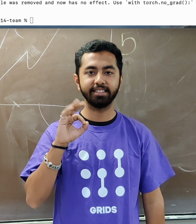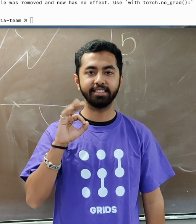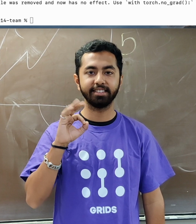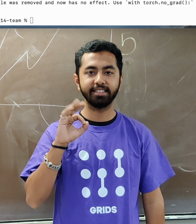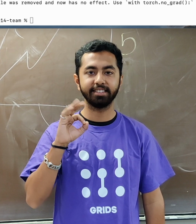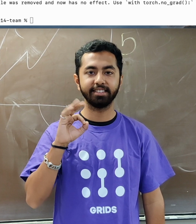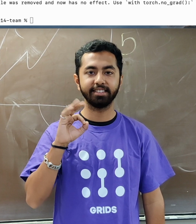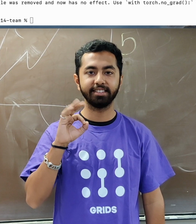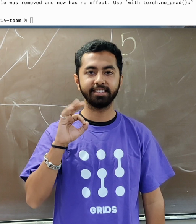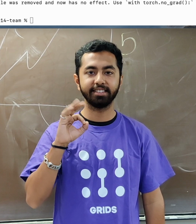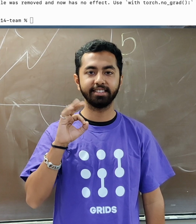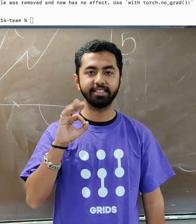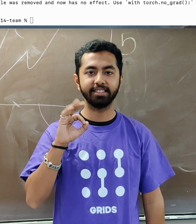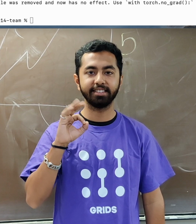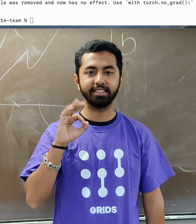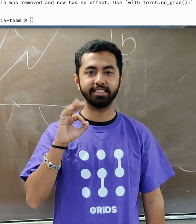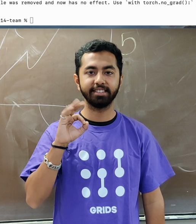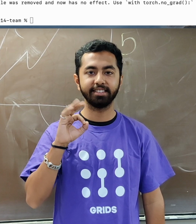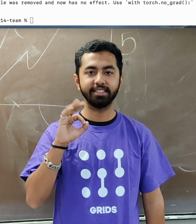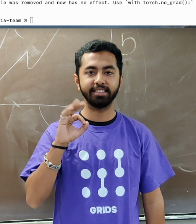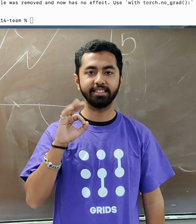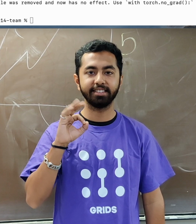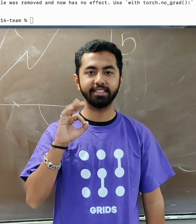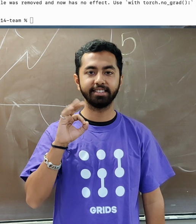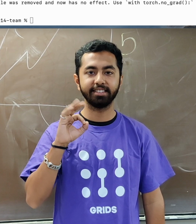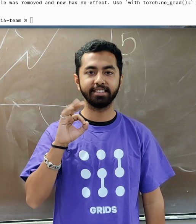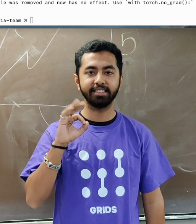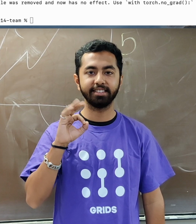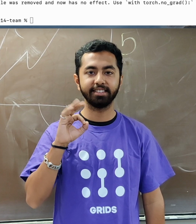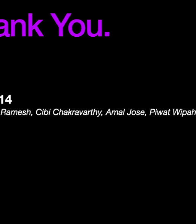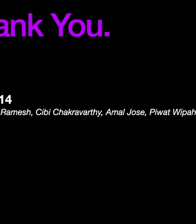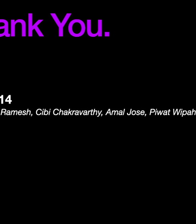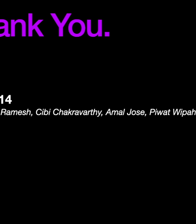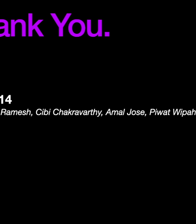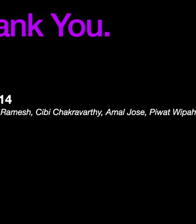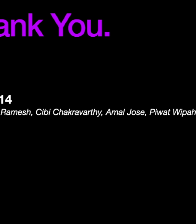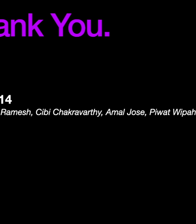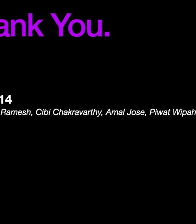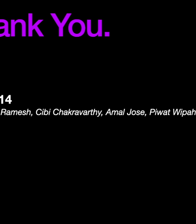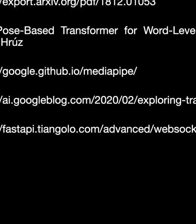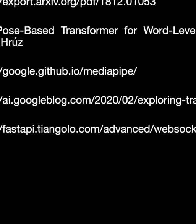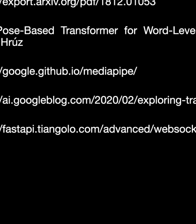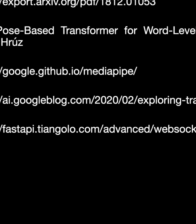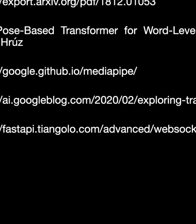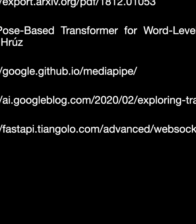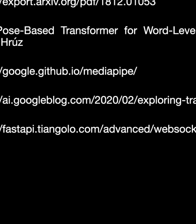across a series of frames, and another data is just stack of frames. Thank you.